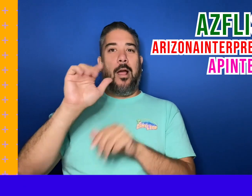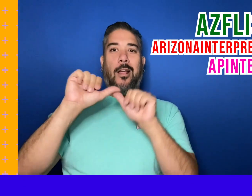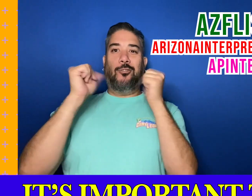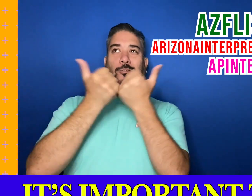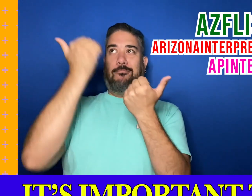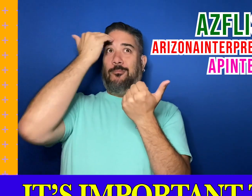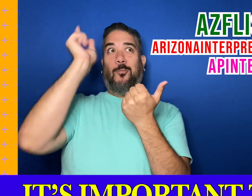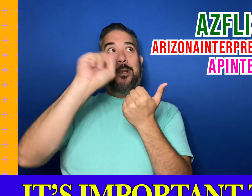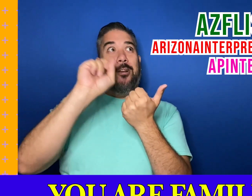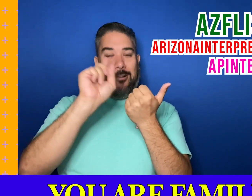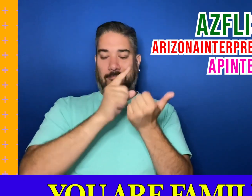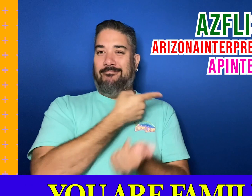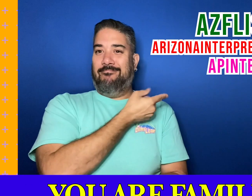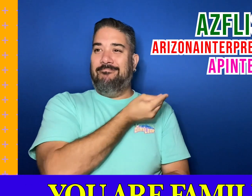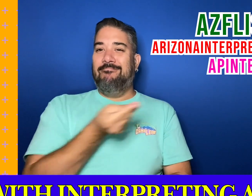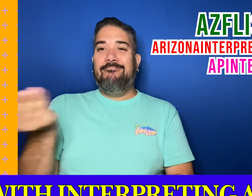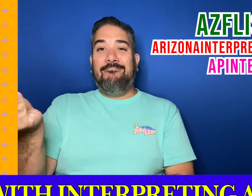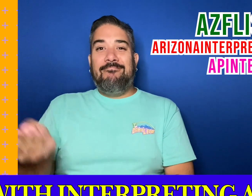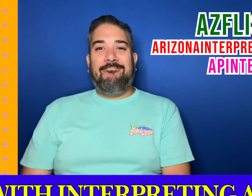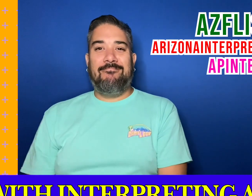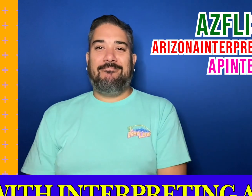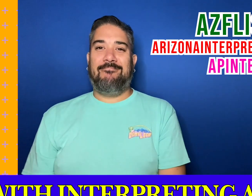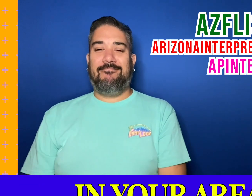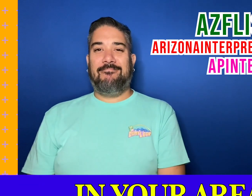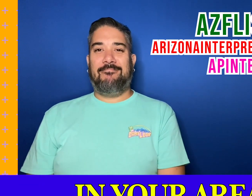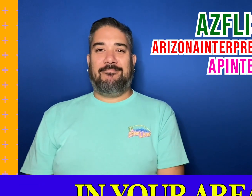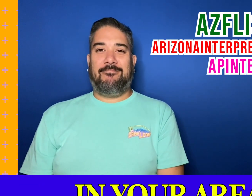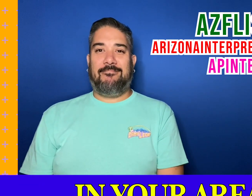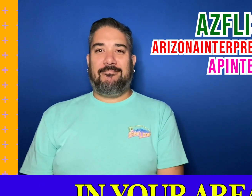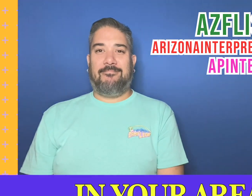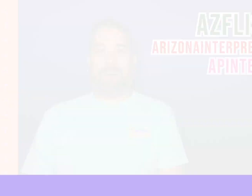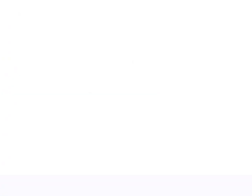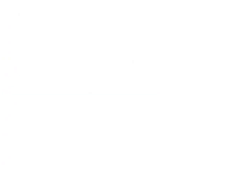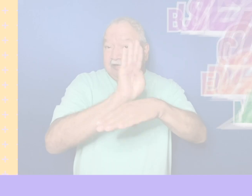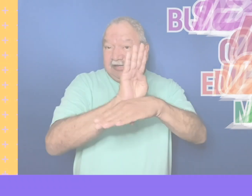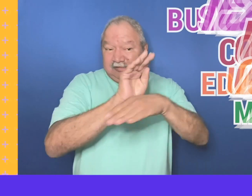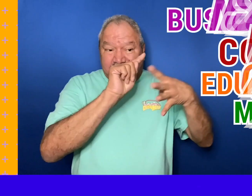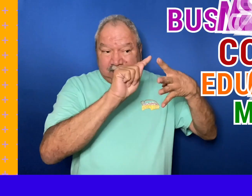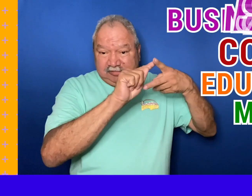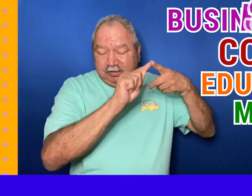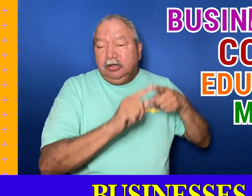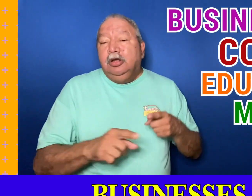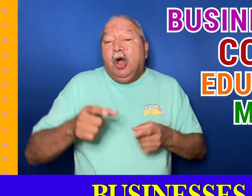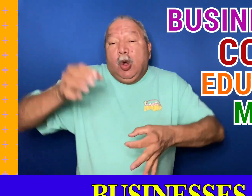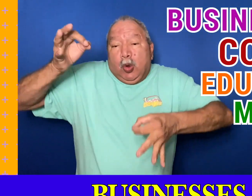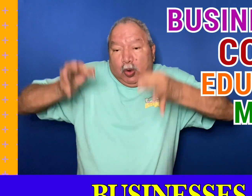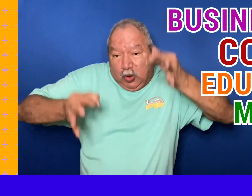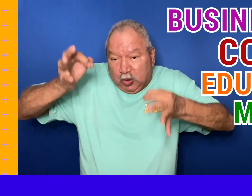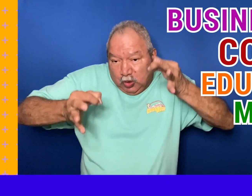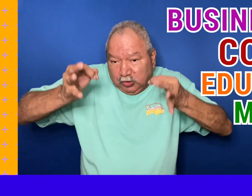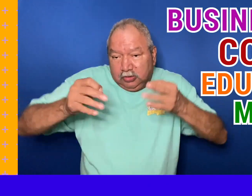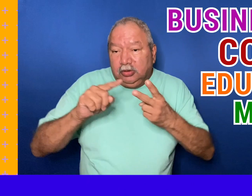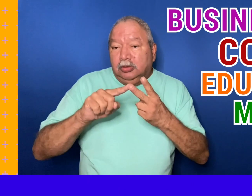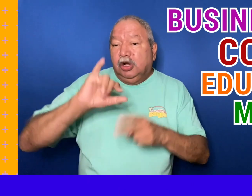It's important that you are familiar with interpreting agencies in your area. Businesses,